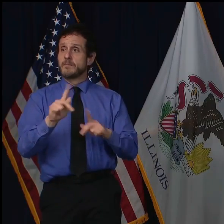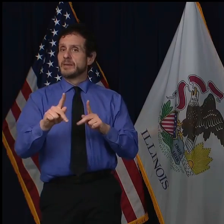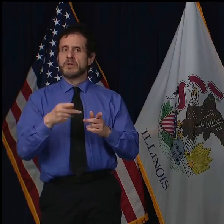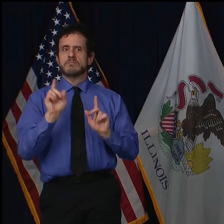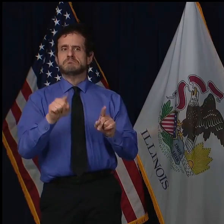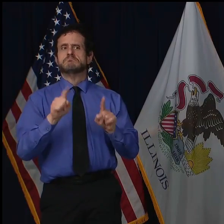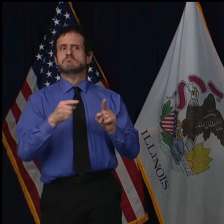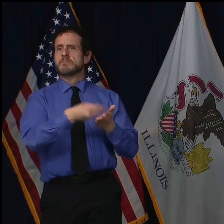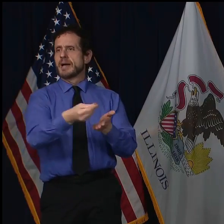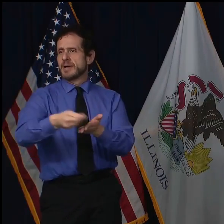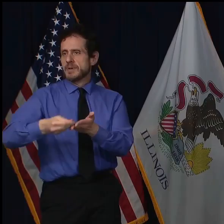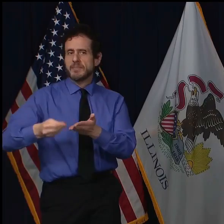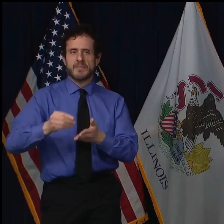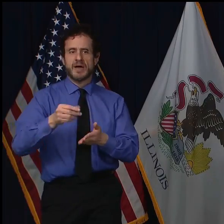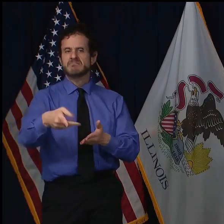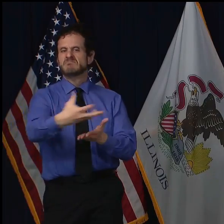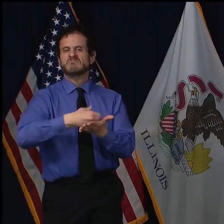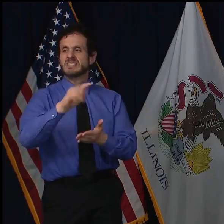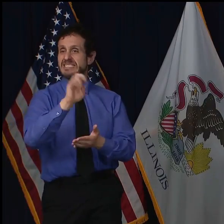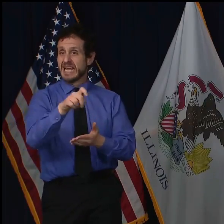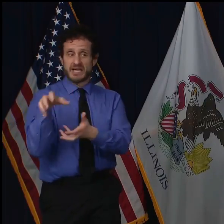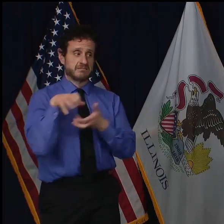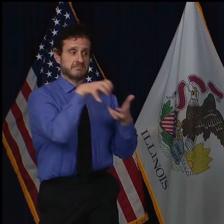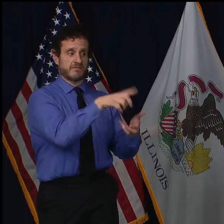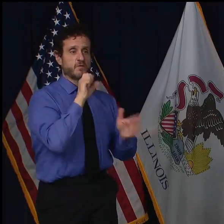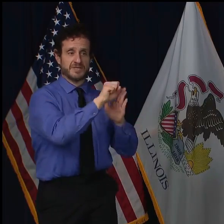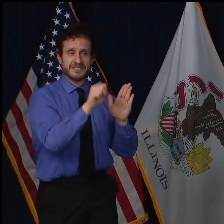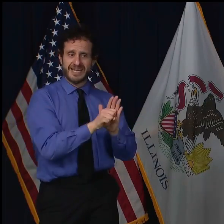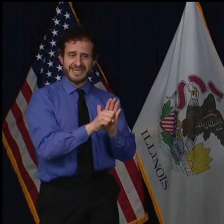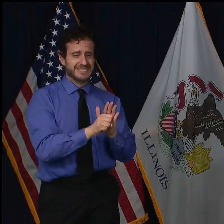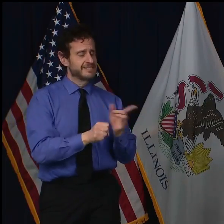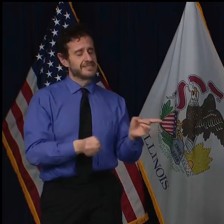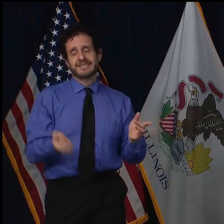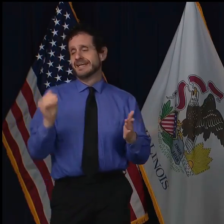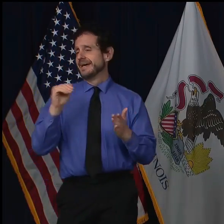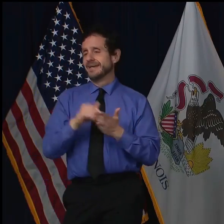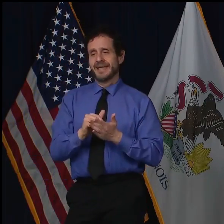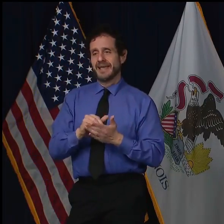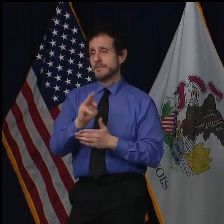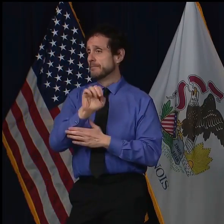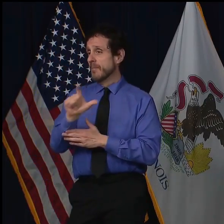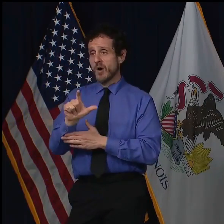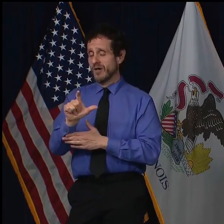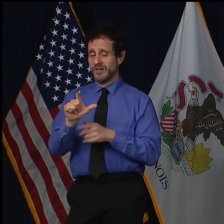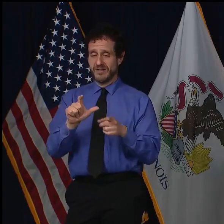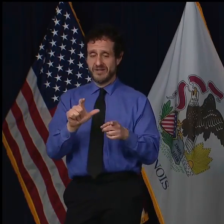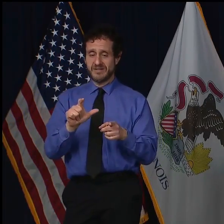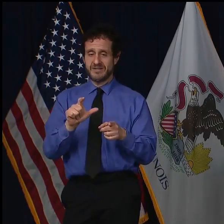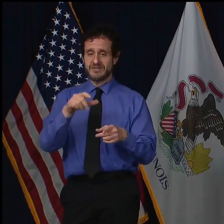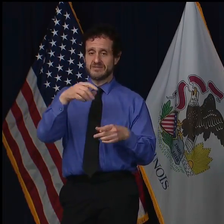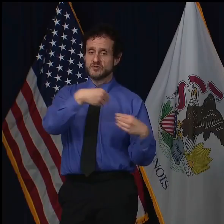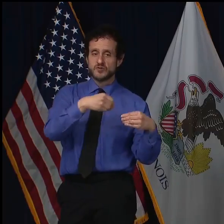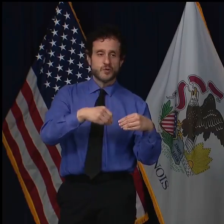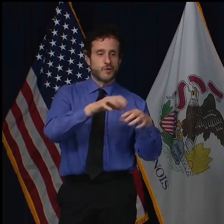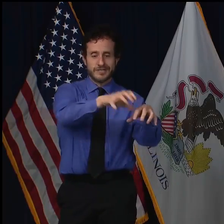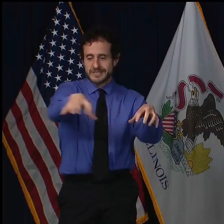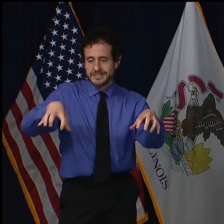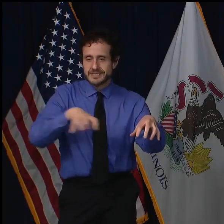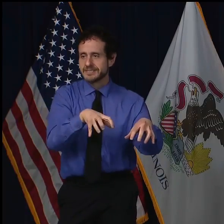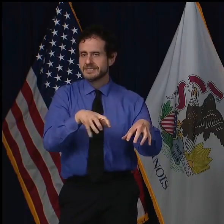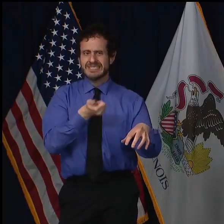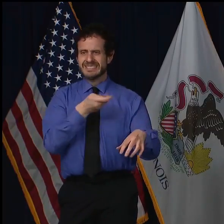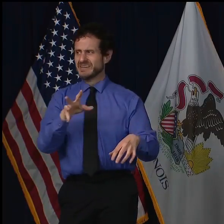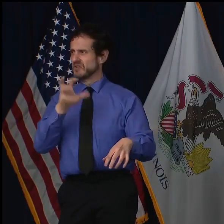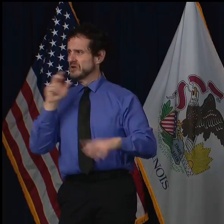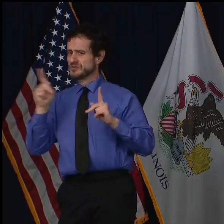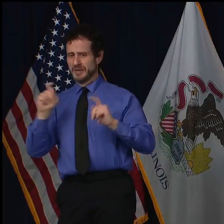of town. What about those kind of things? Yeah, again, indoor venues with hundreds and hundreds